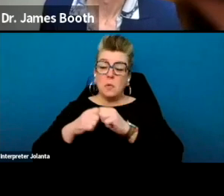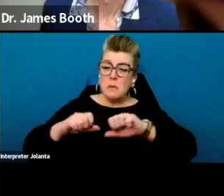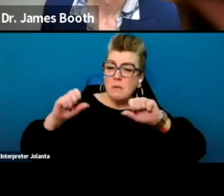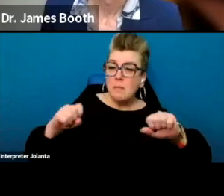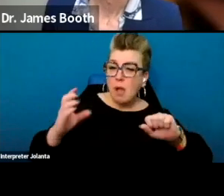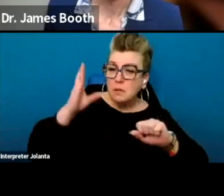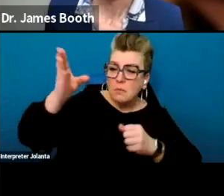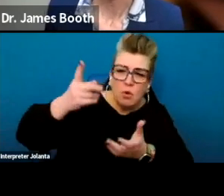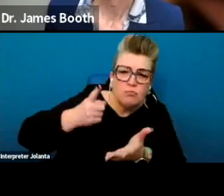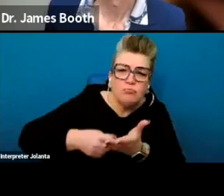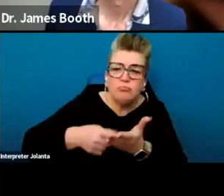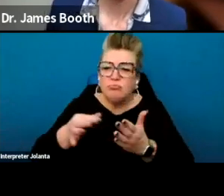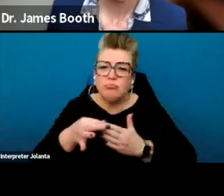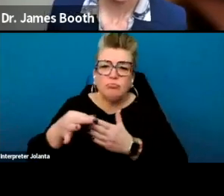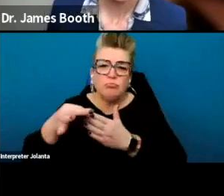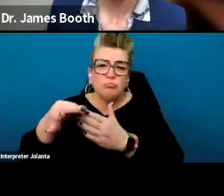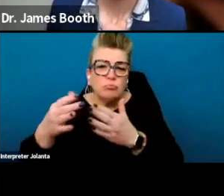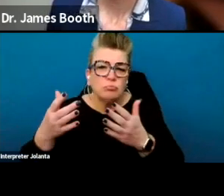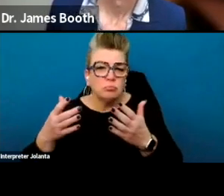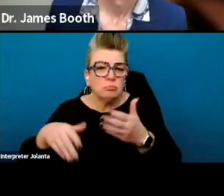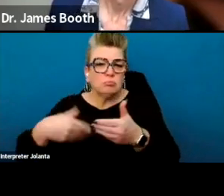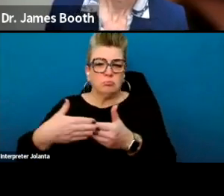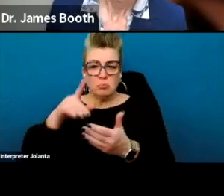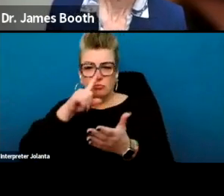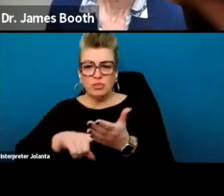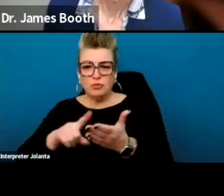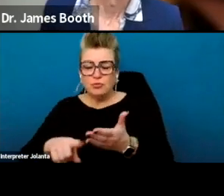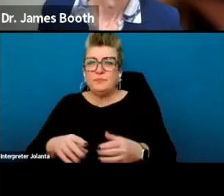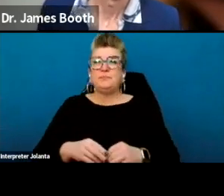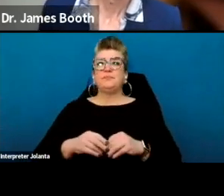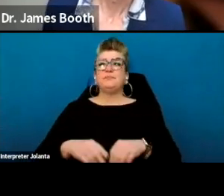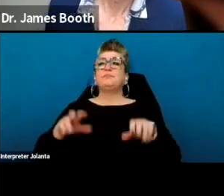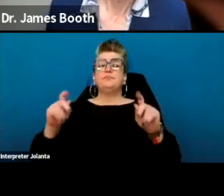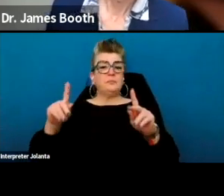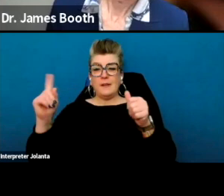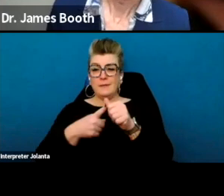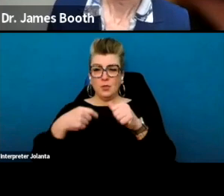future directions. So why talk about